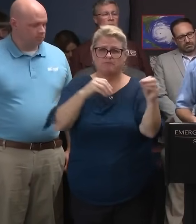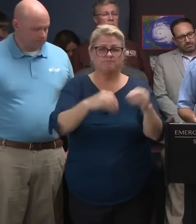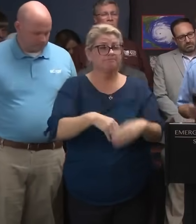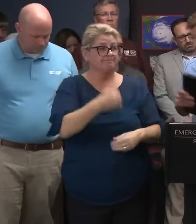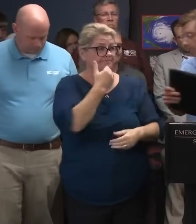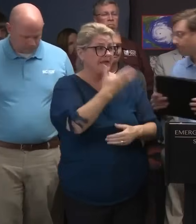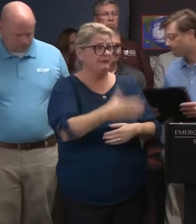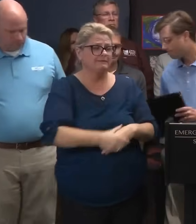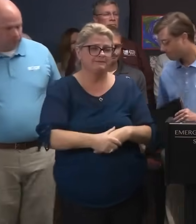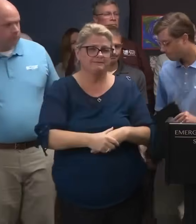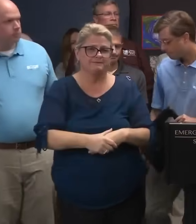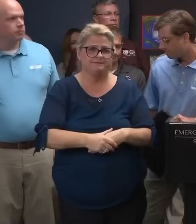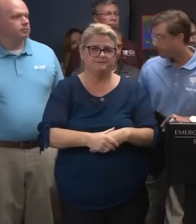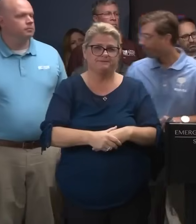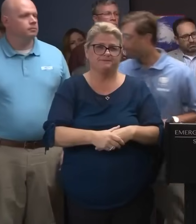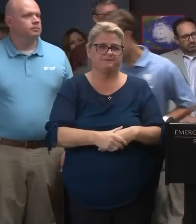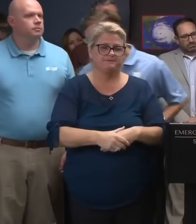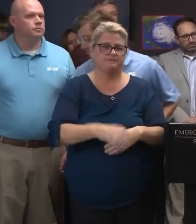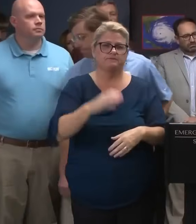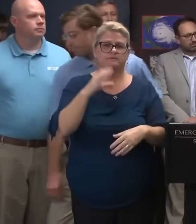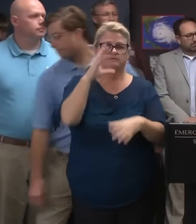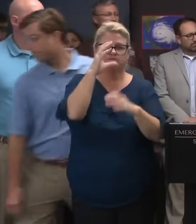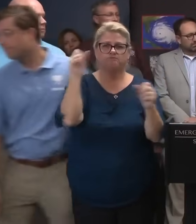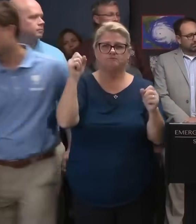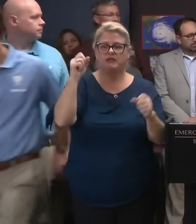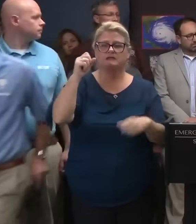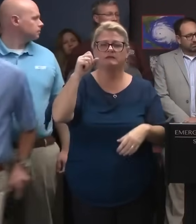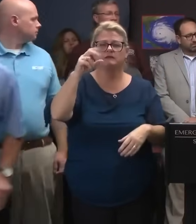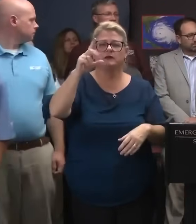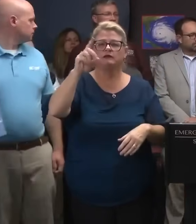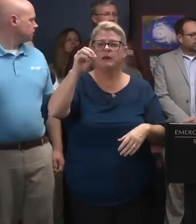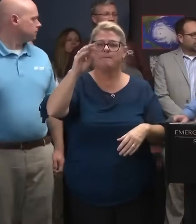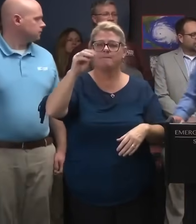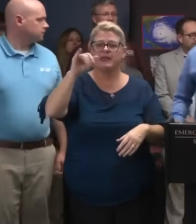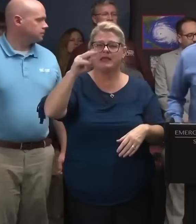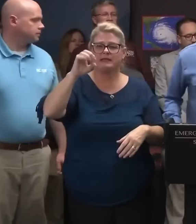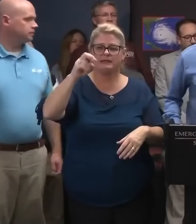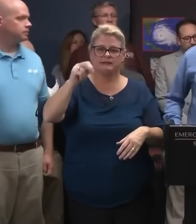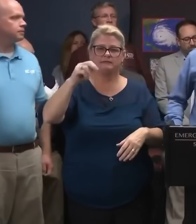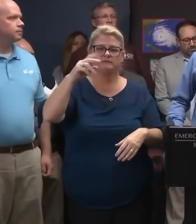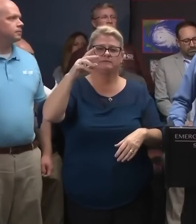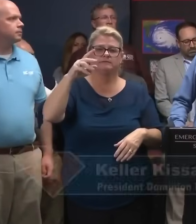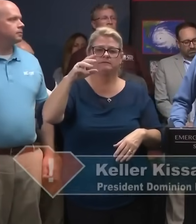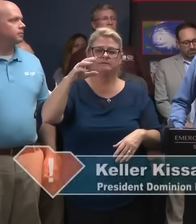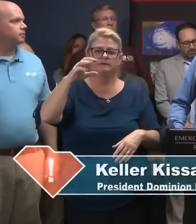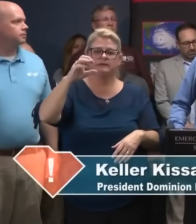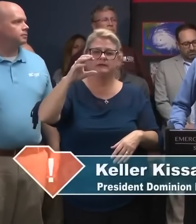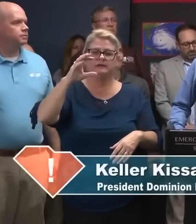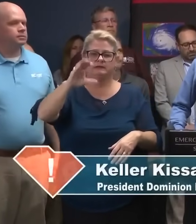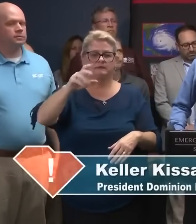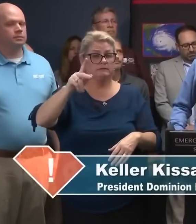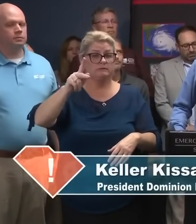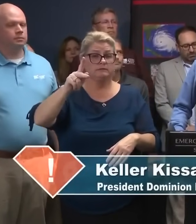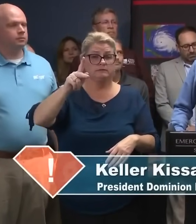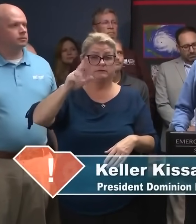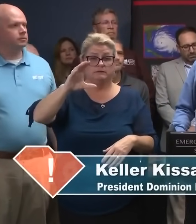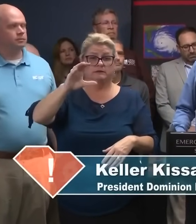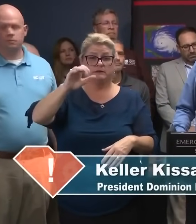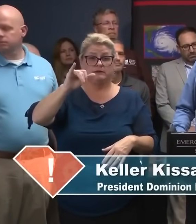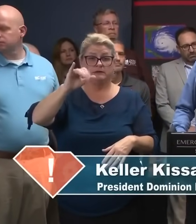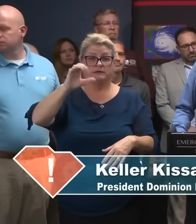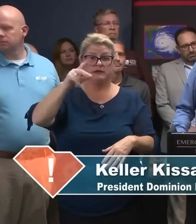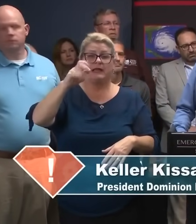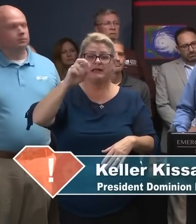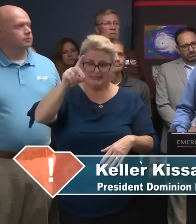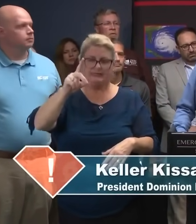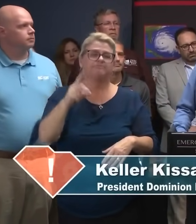Governor. Thank you, sir. President Keller Kasam, Dominion Energy. Keller Kasam, Dominion Energy. Just some quick numbers.